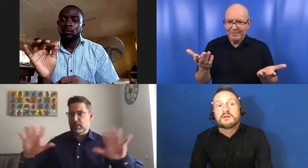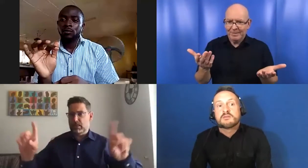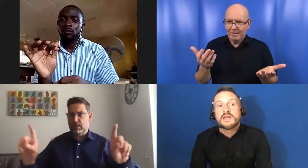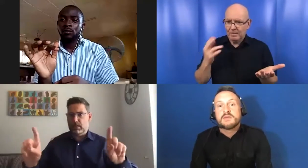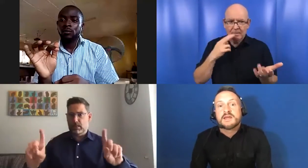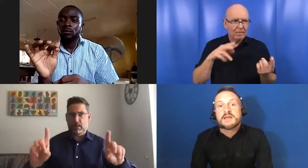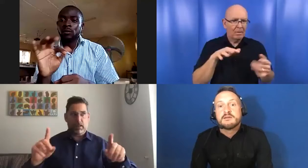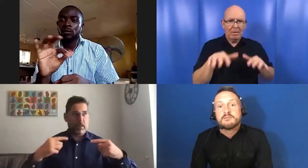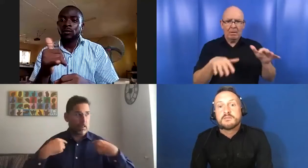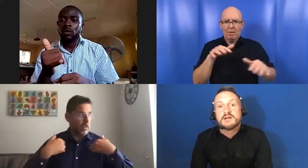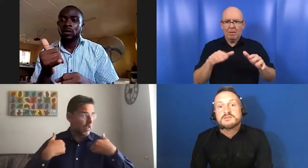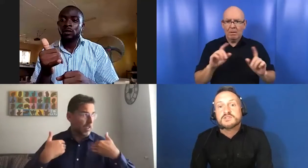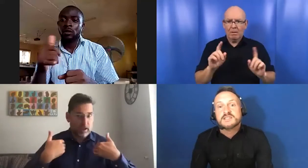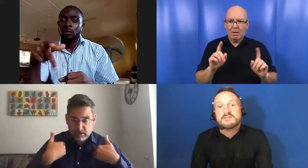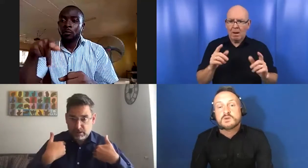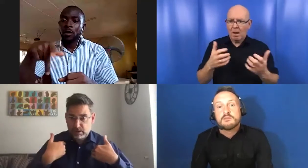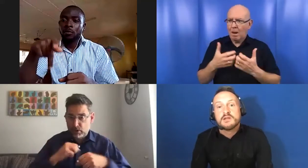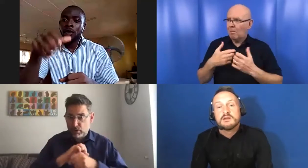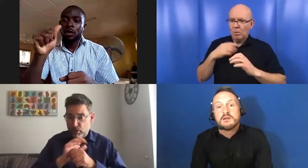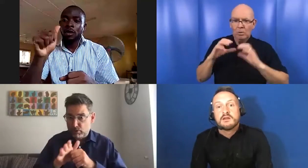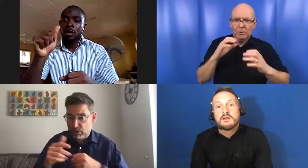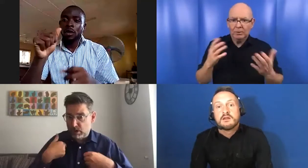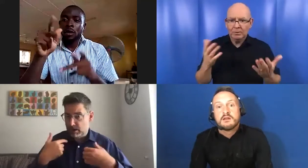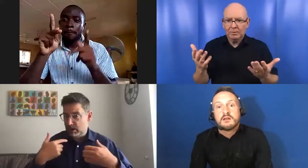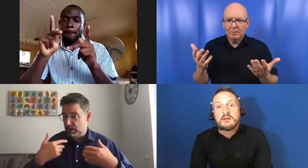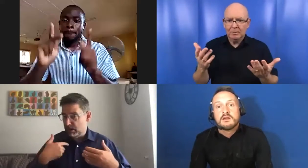those wearing PPE, personal protective equipment,